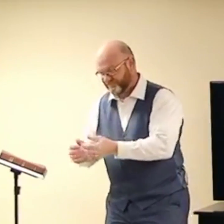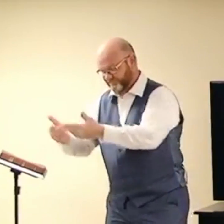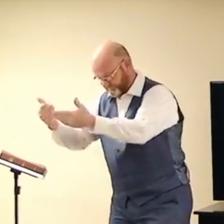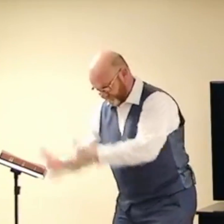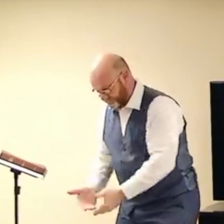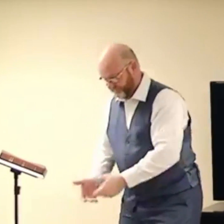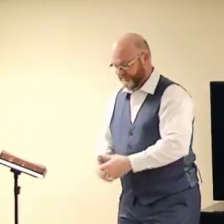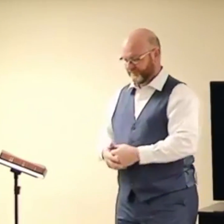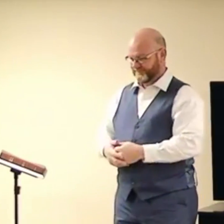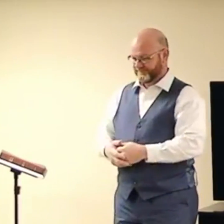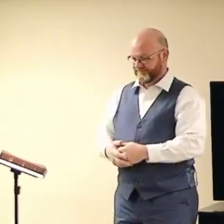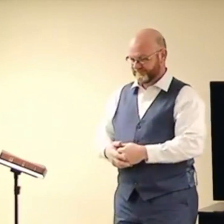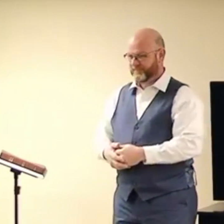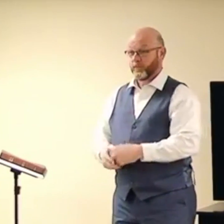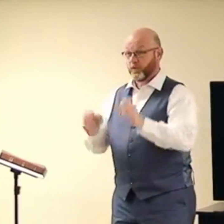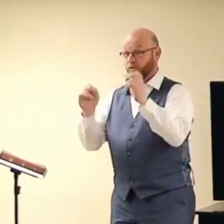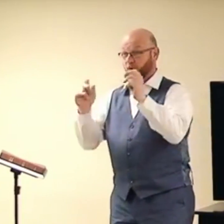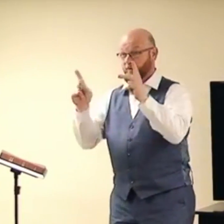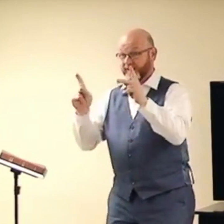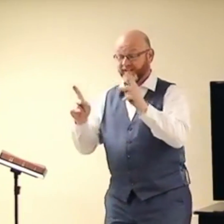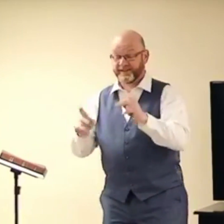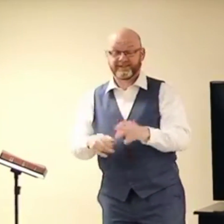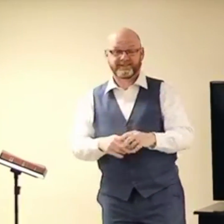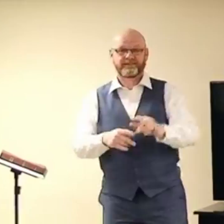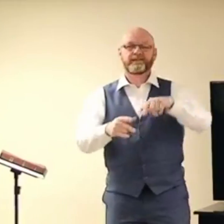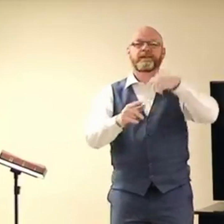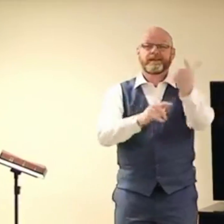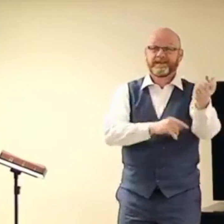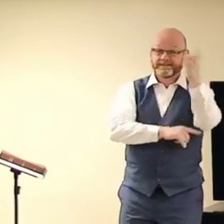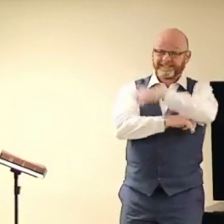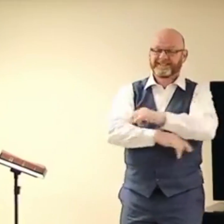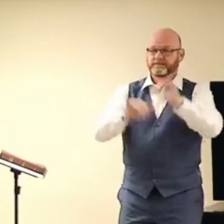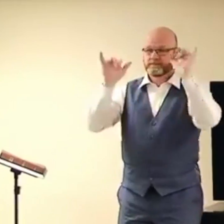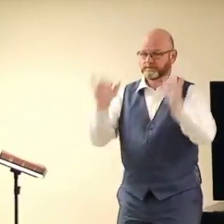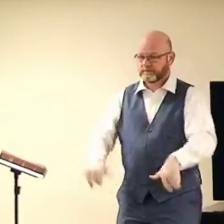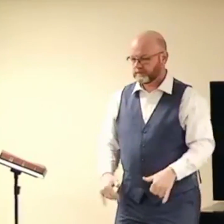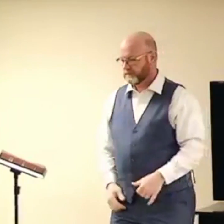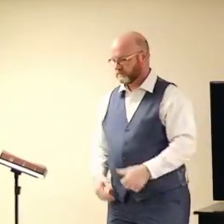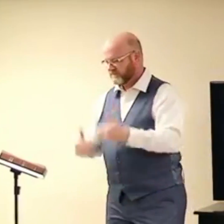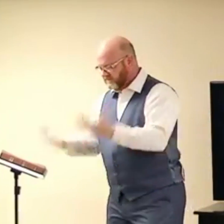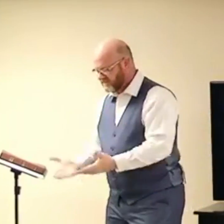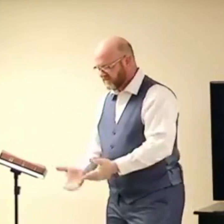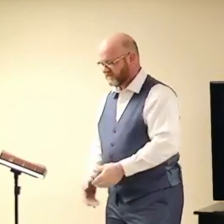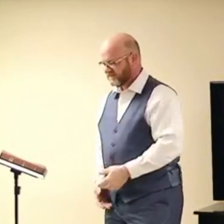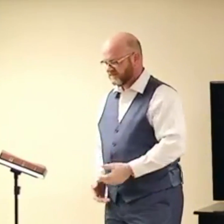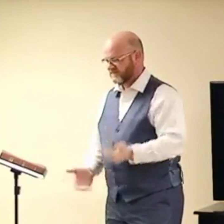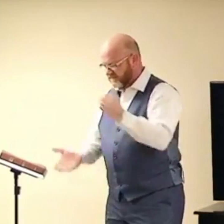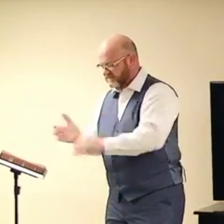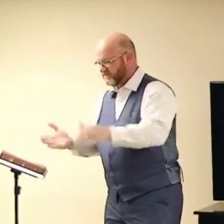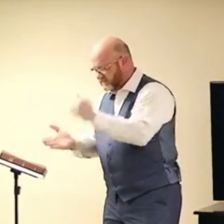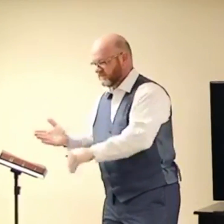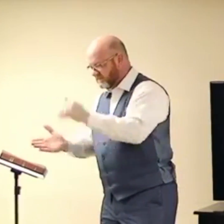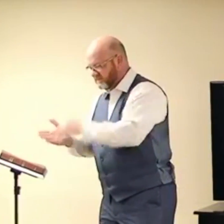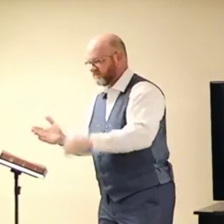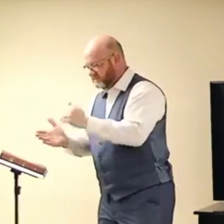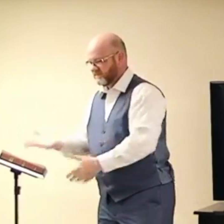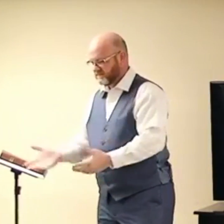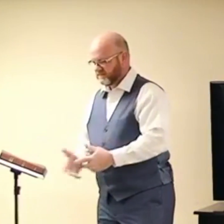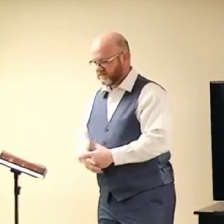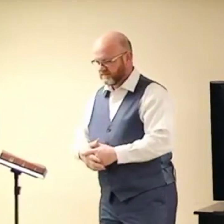I'm explaining math, trying to make sure they understand, and seems to understand. But then the next day,